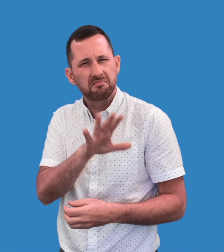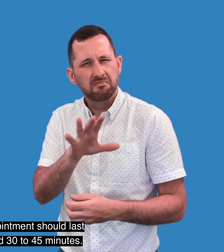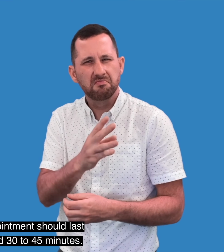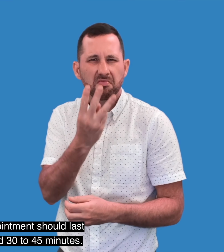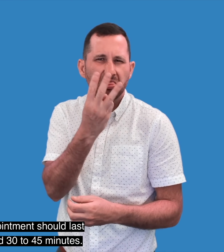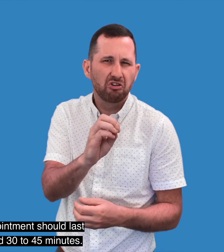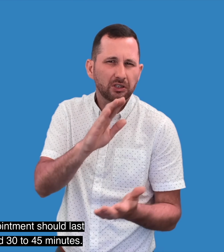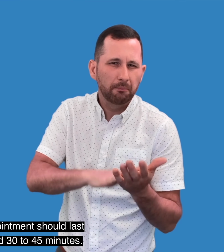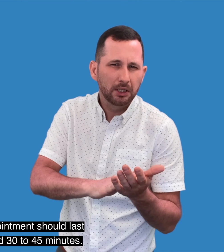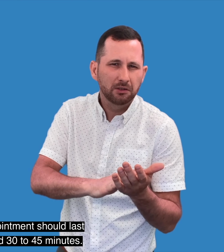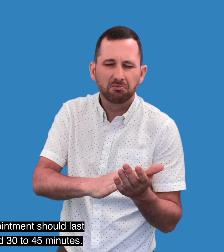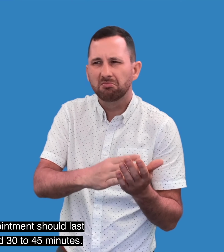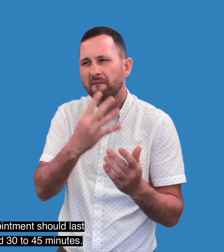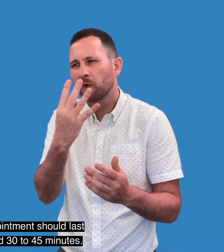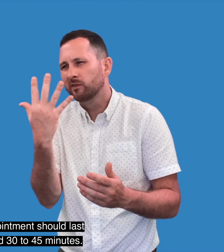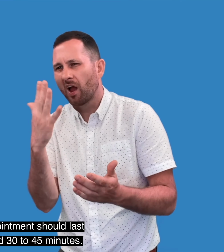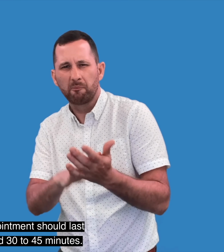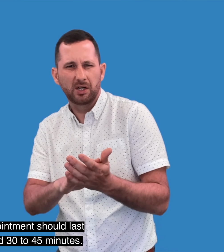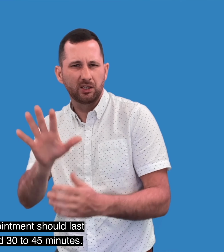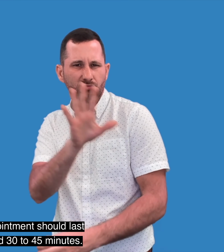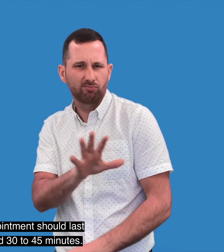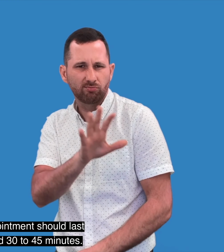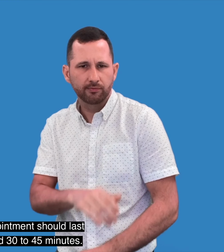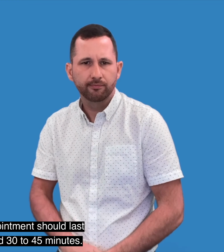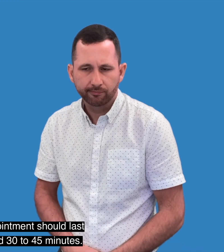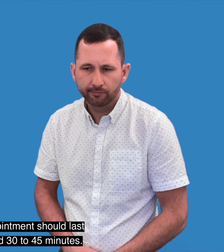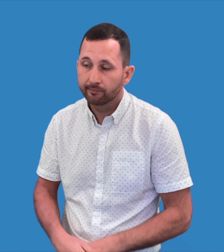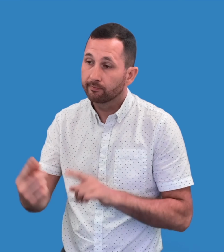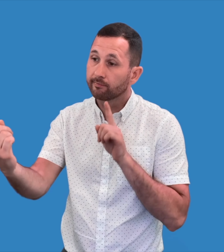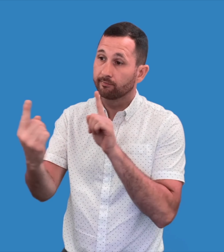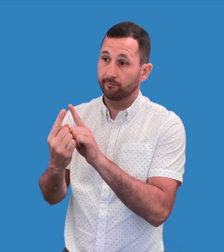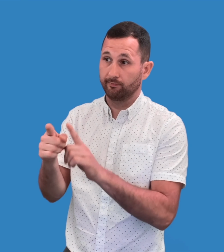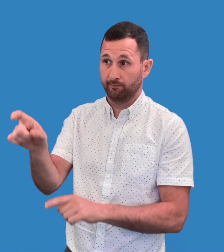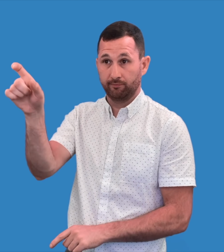Your appointment should last for around 30 to 45 minutes.